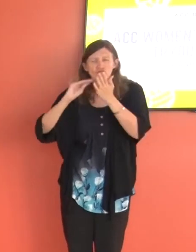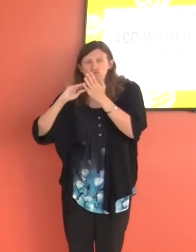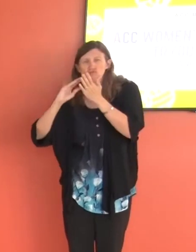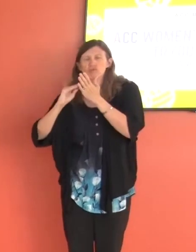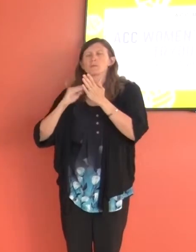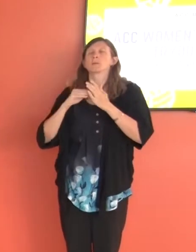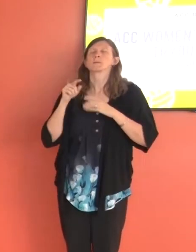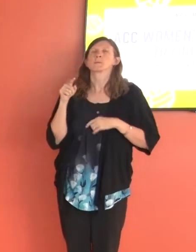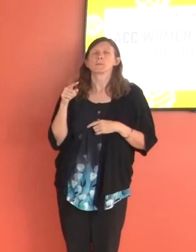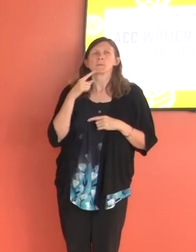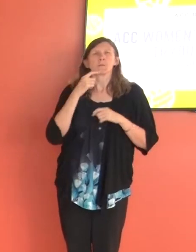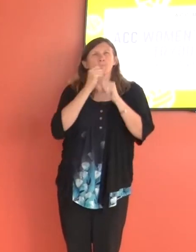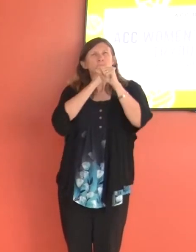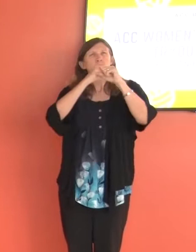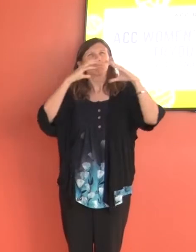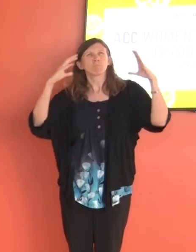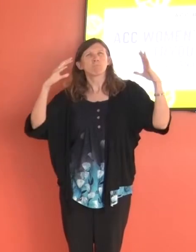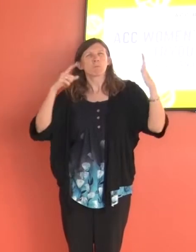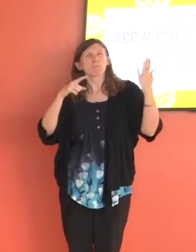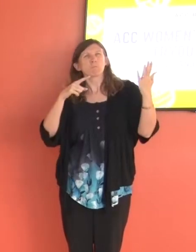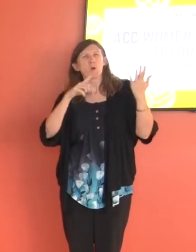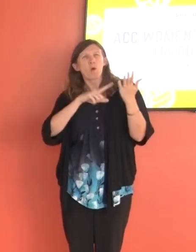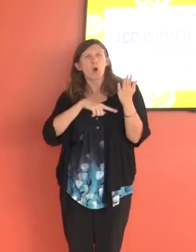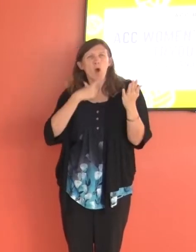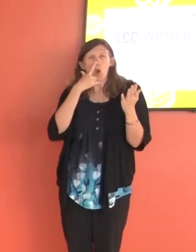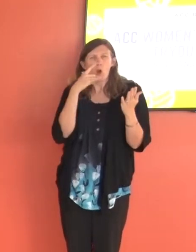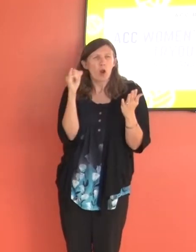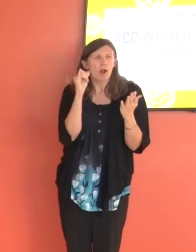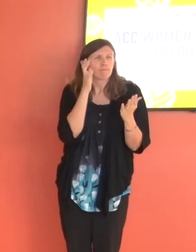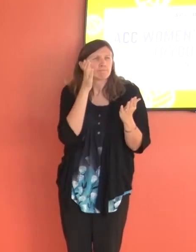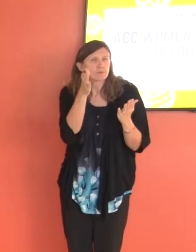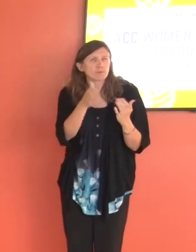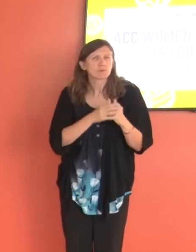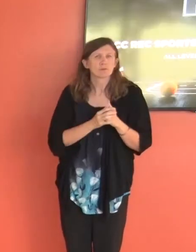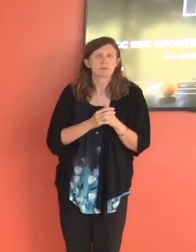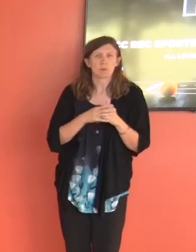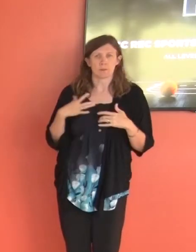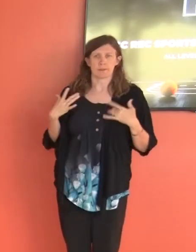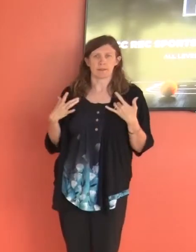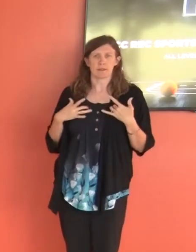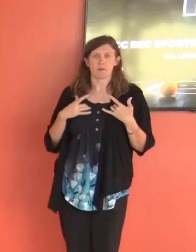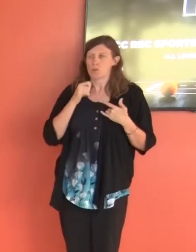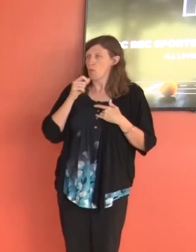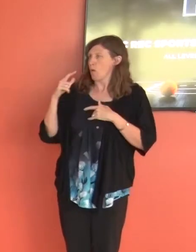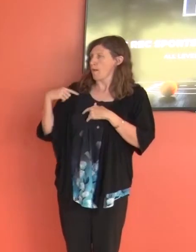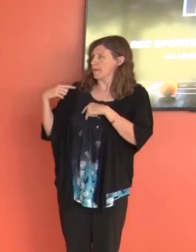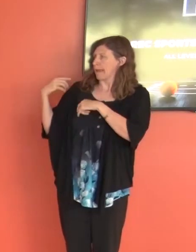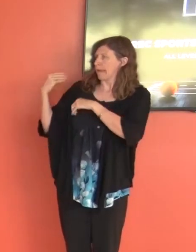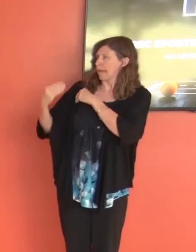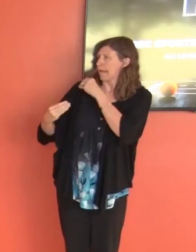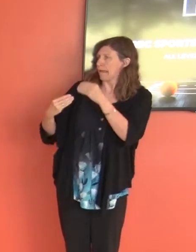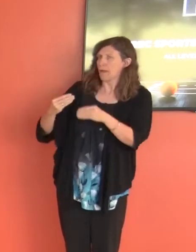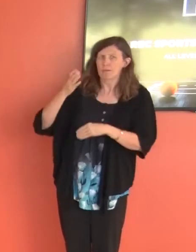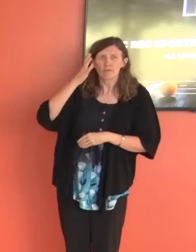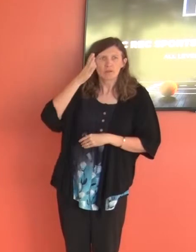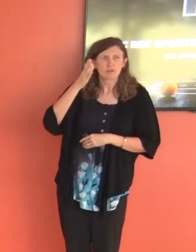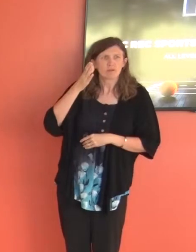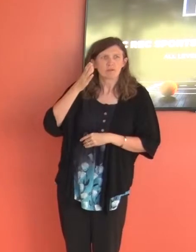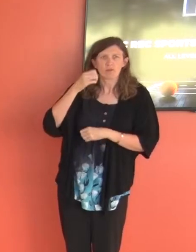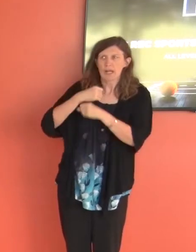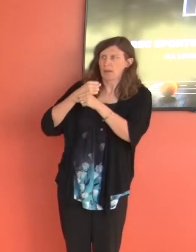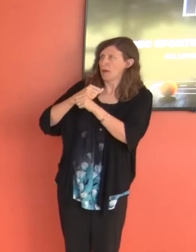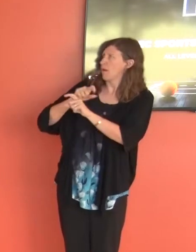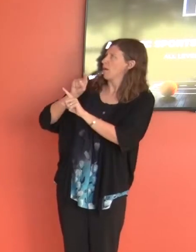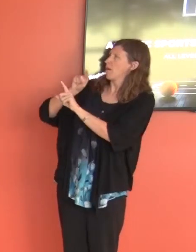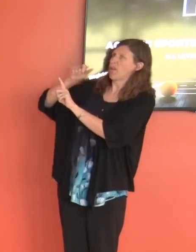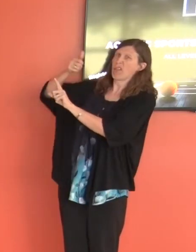think about what the future looks like, I'm excited because we don't have to inherit a future that's created by somebody else. It doesn't